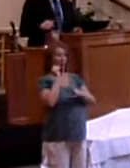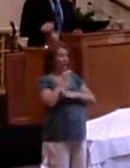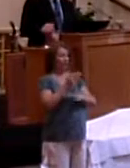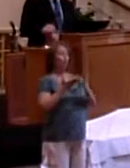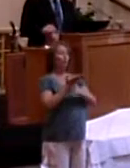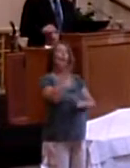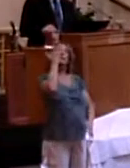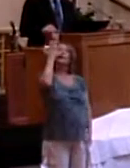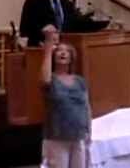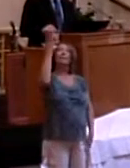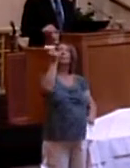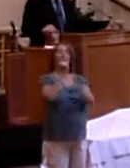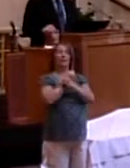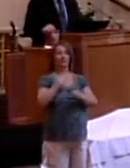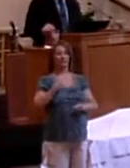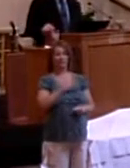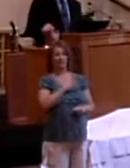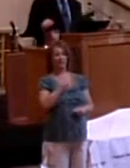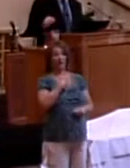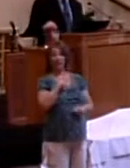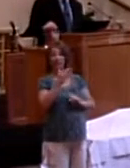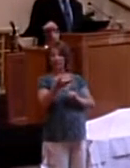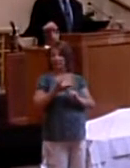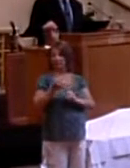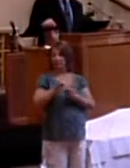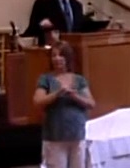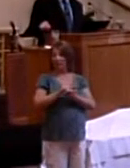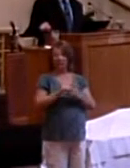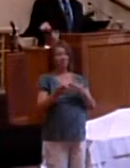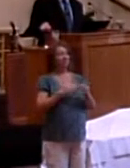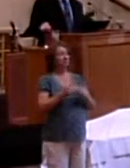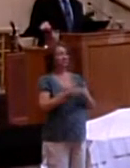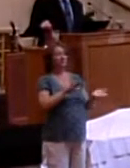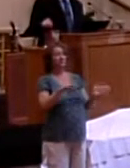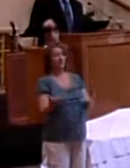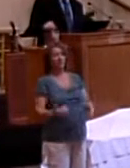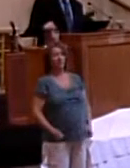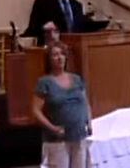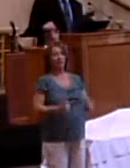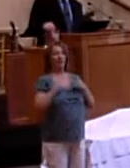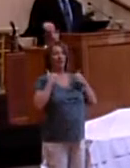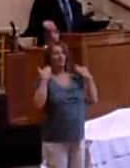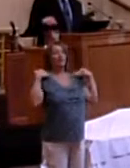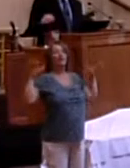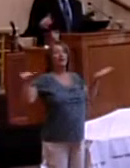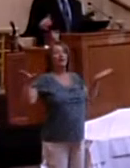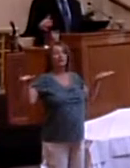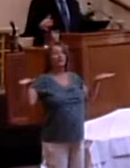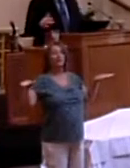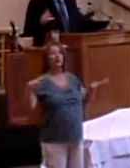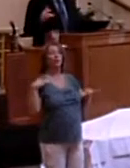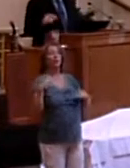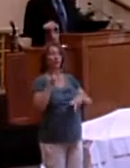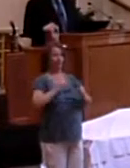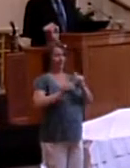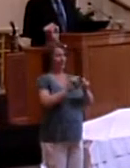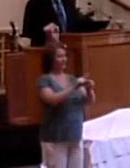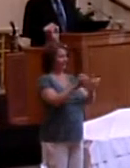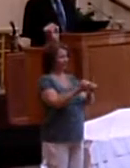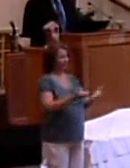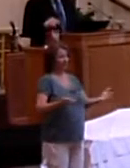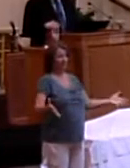who loves us. For I am convinced that neither death nor life nor angels nor principalities nor